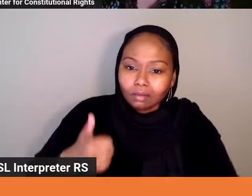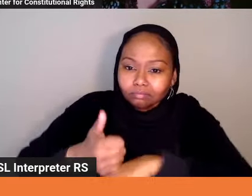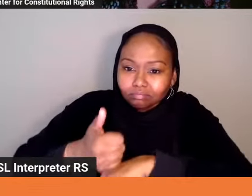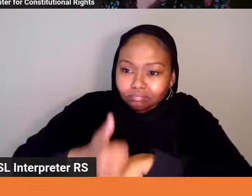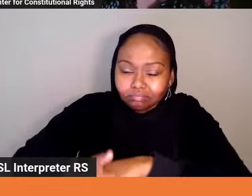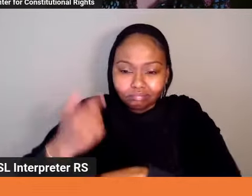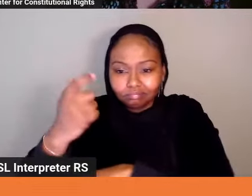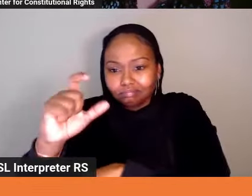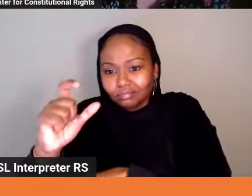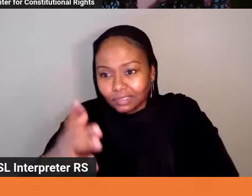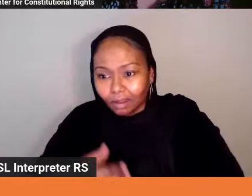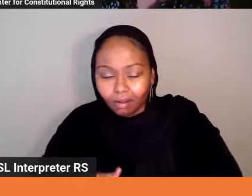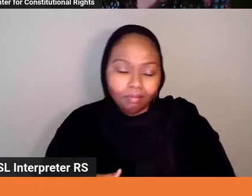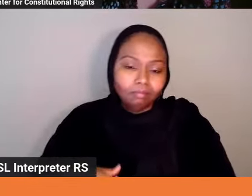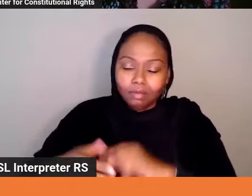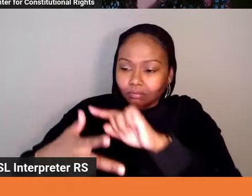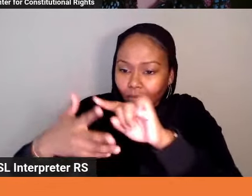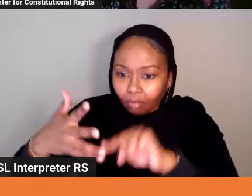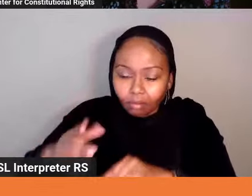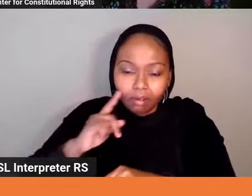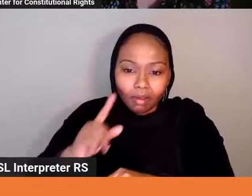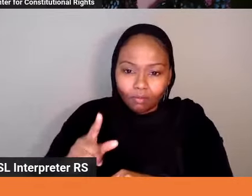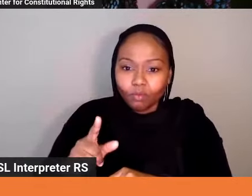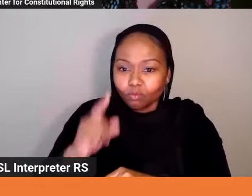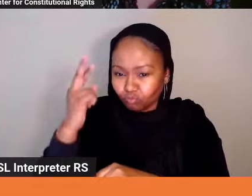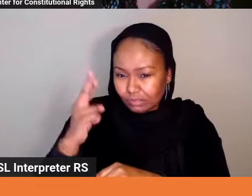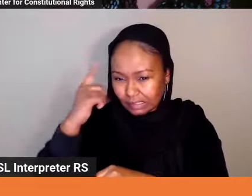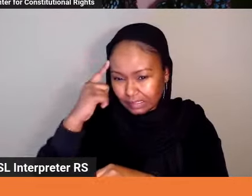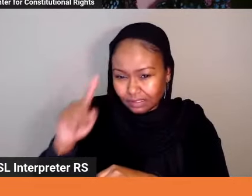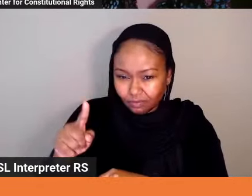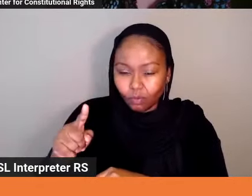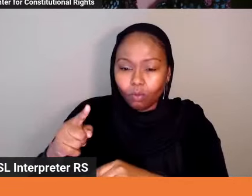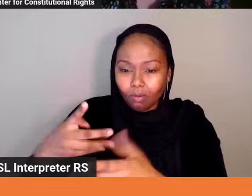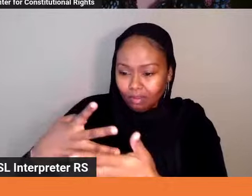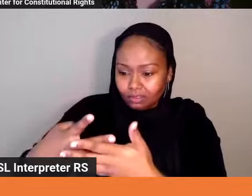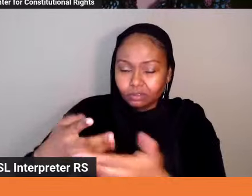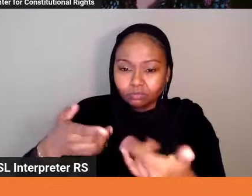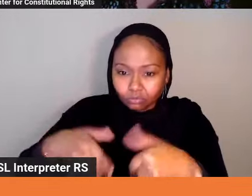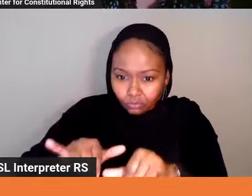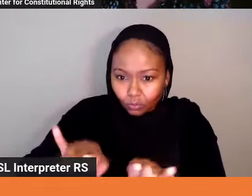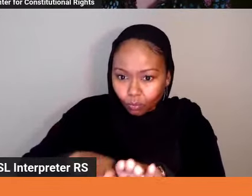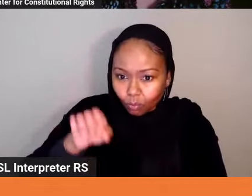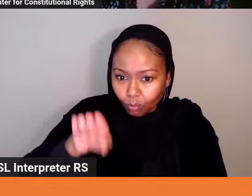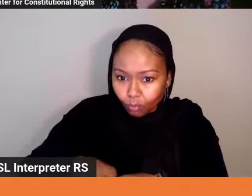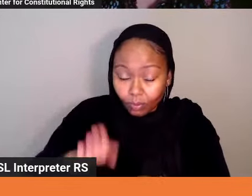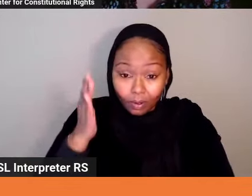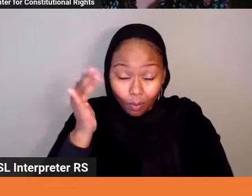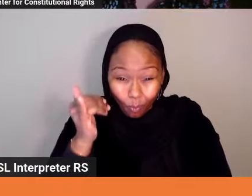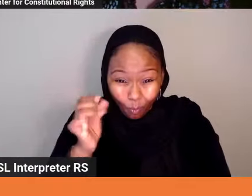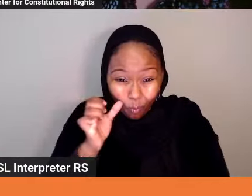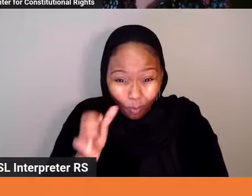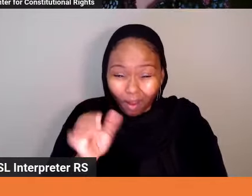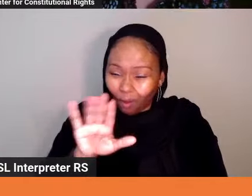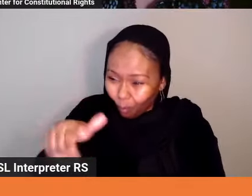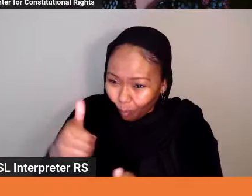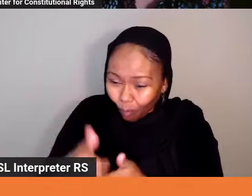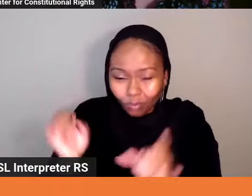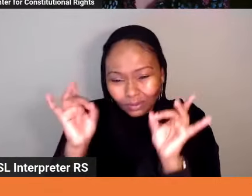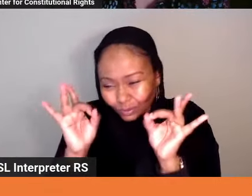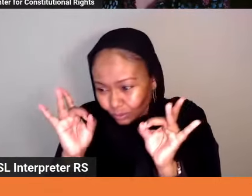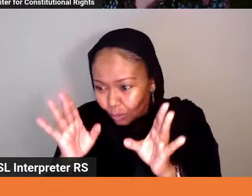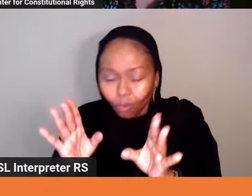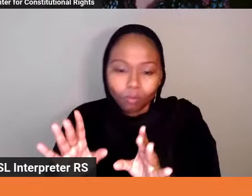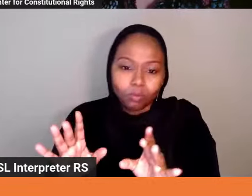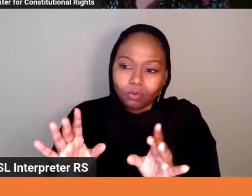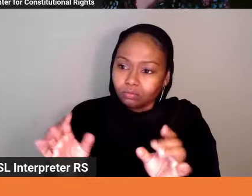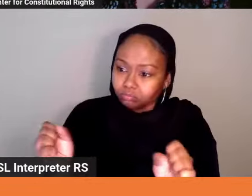essential pieces of why Guantánamo remains open and why and how such brutal and unlawful practices are being replicated